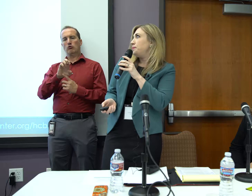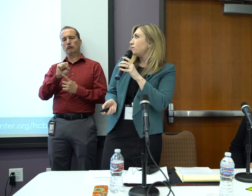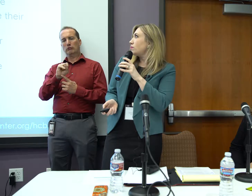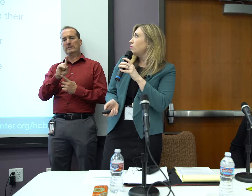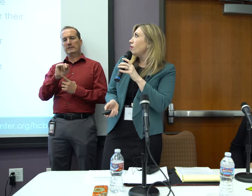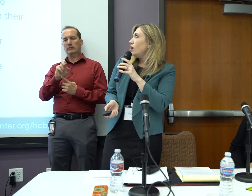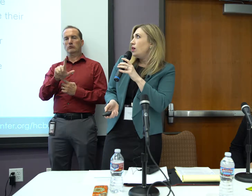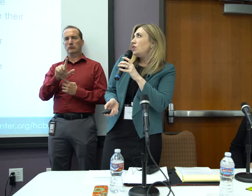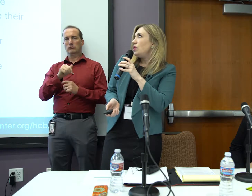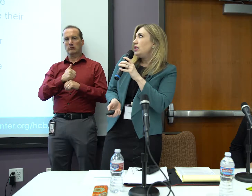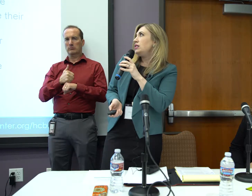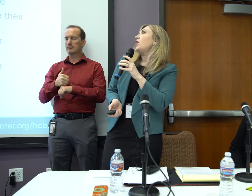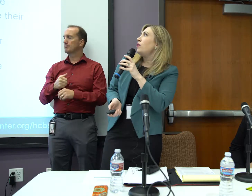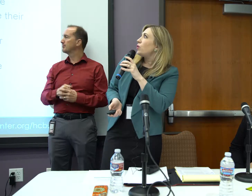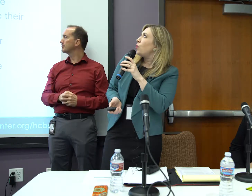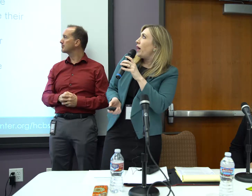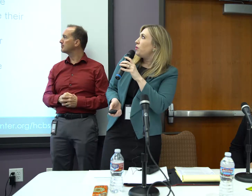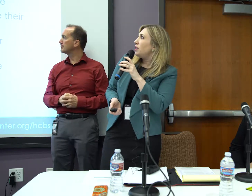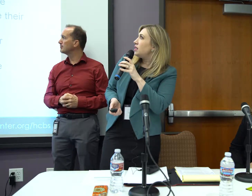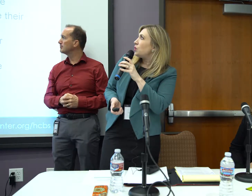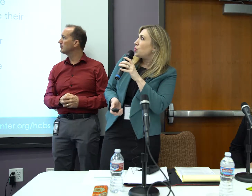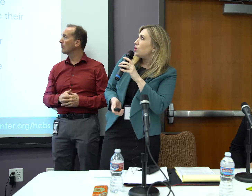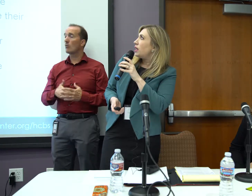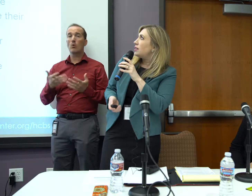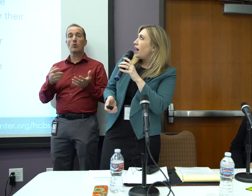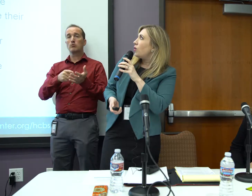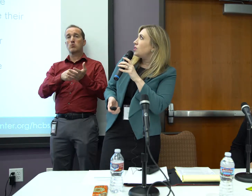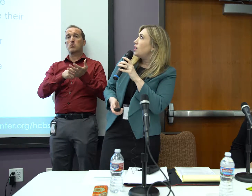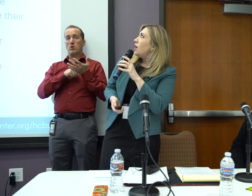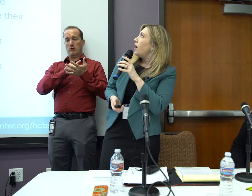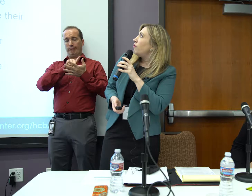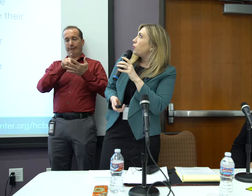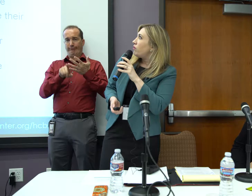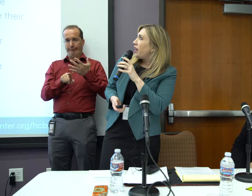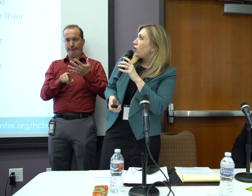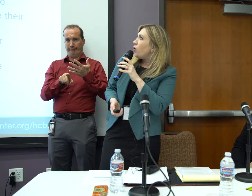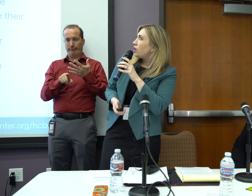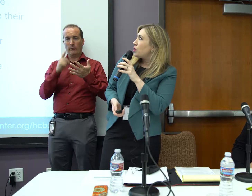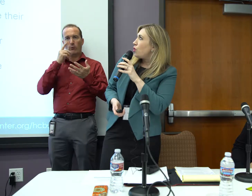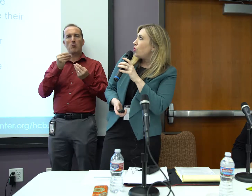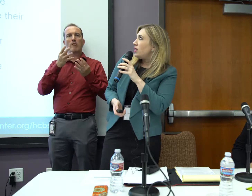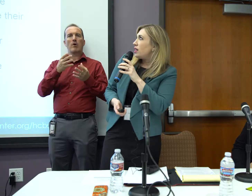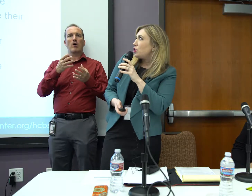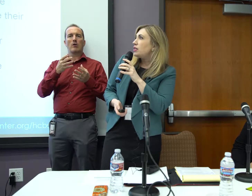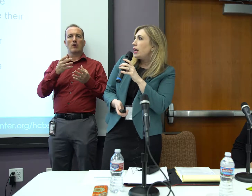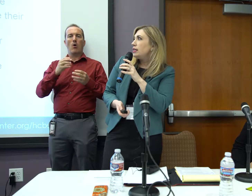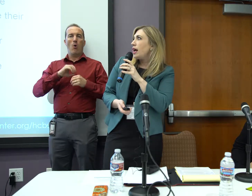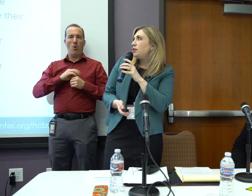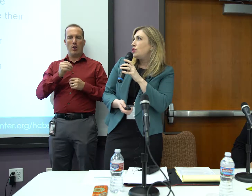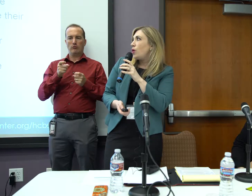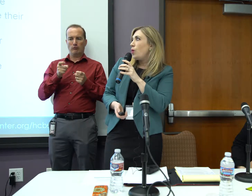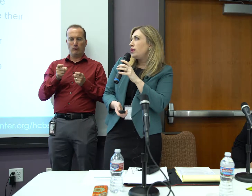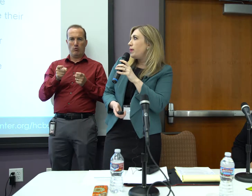settings. So these are the requirements that the rule lays out for provider-owned and controlled residential settings.